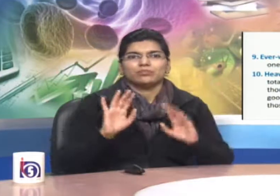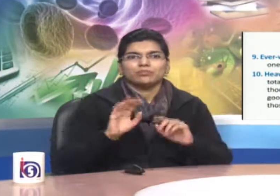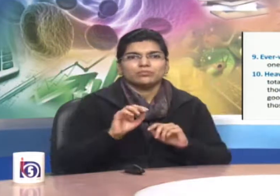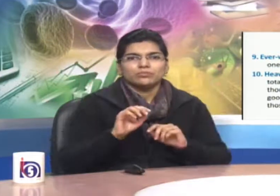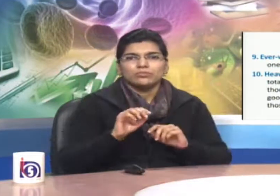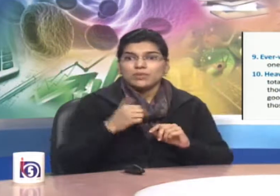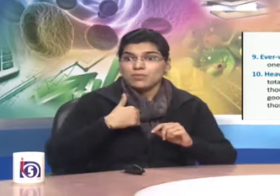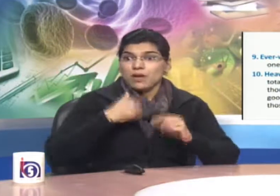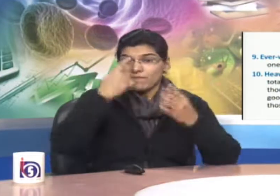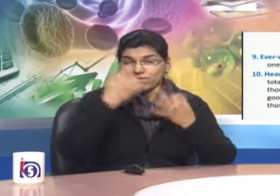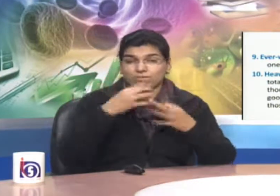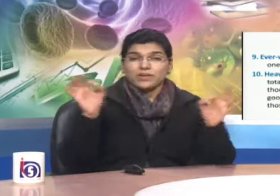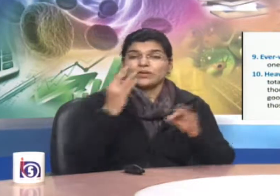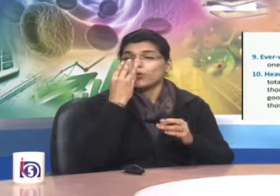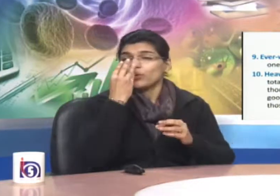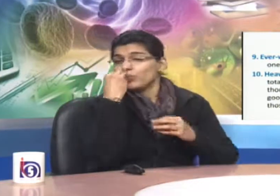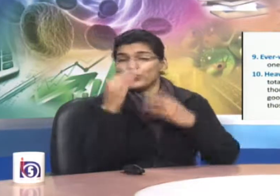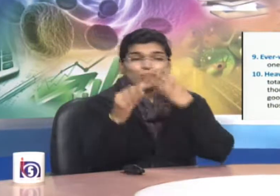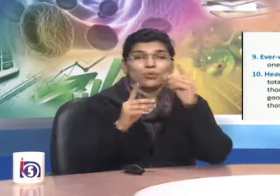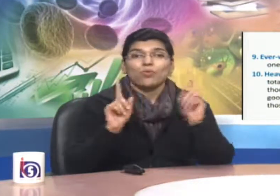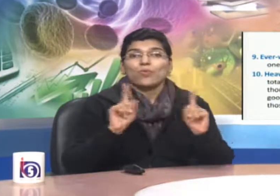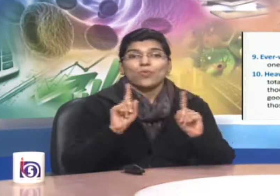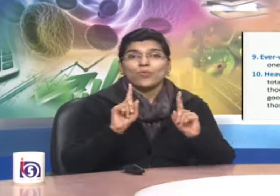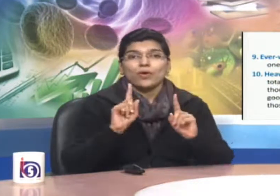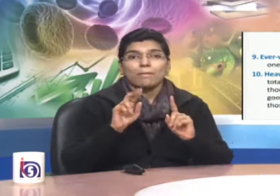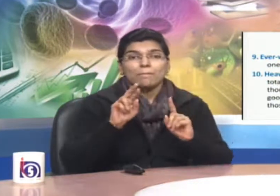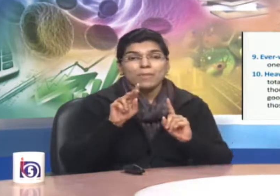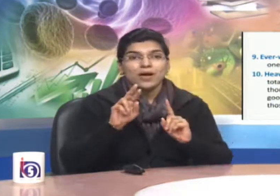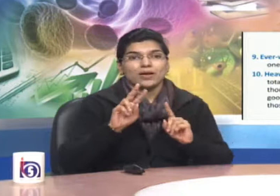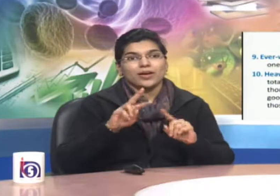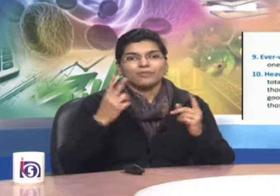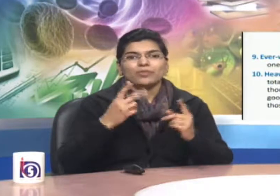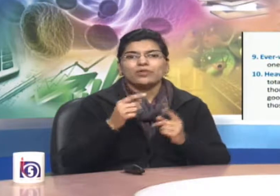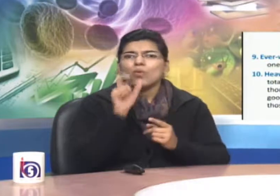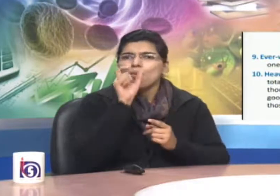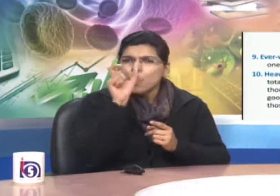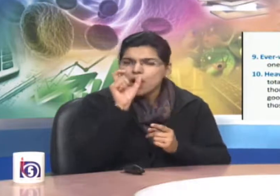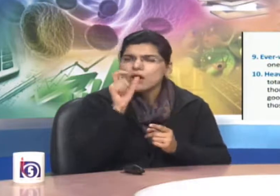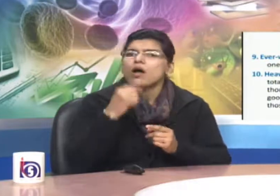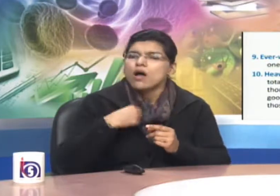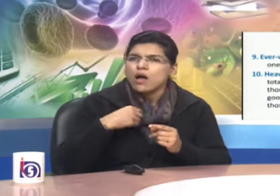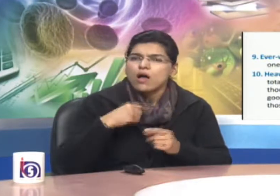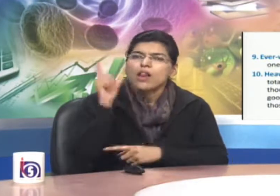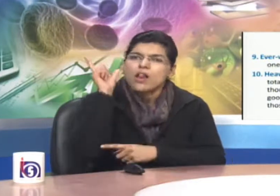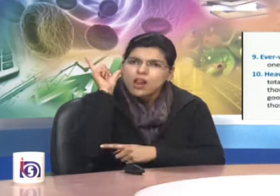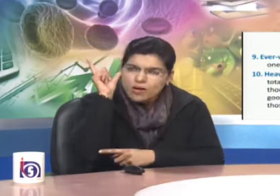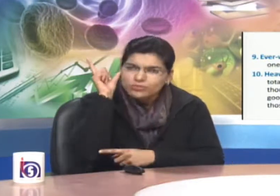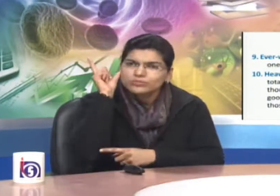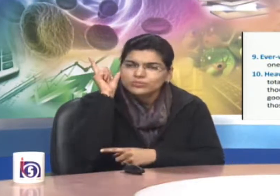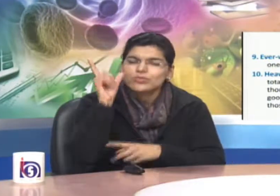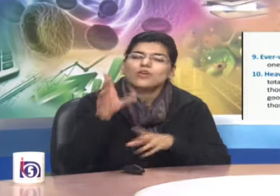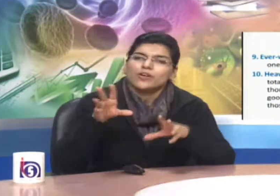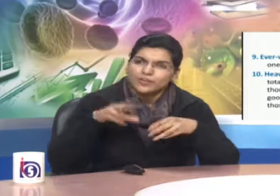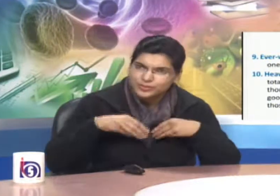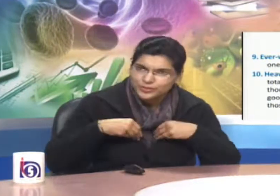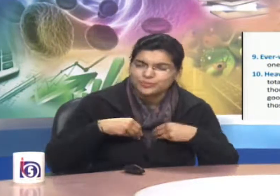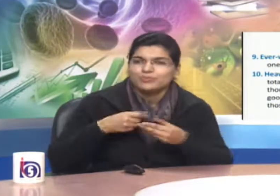Heaven of freedom. Condition of total freedom of good thoughts, good words,